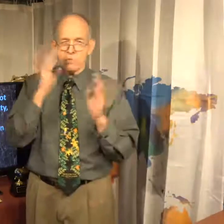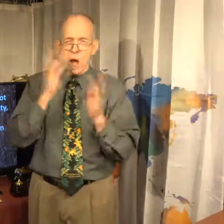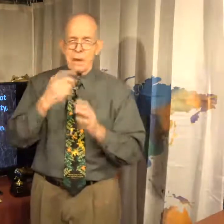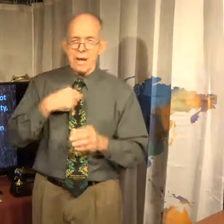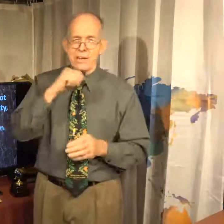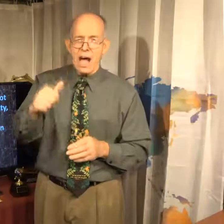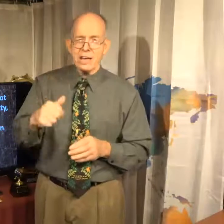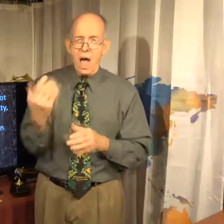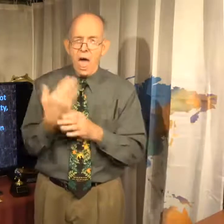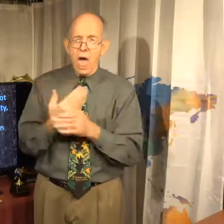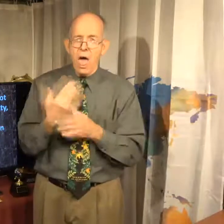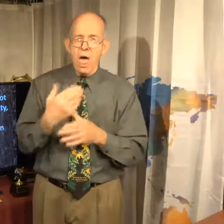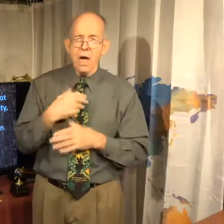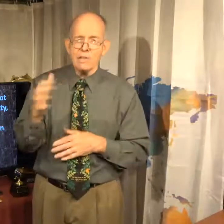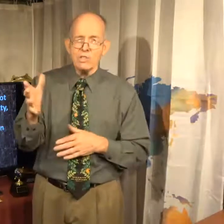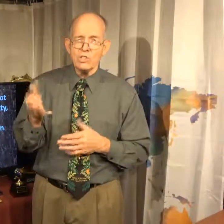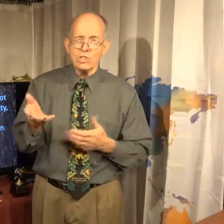Trouble me not.